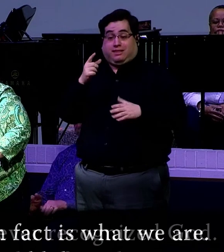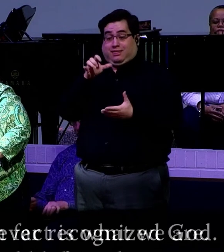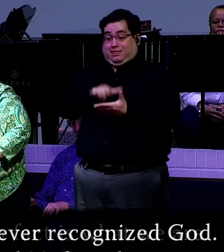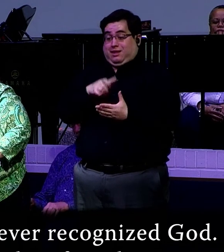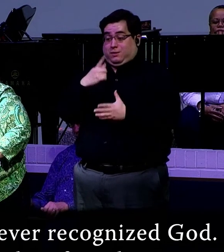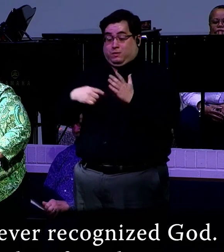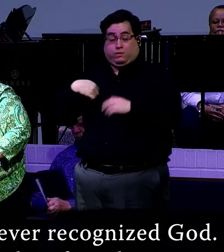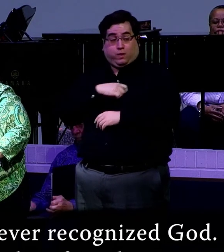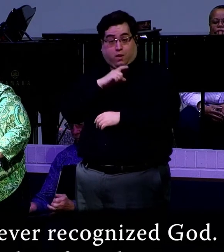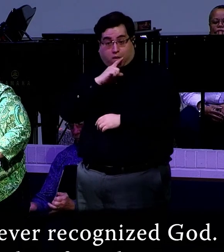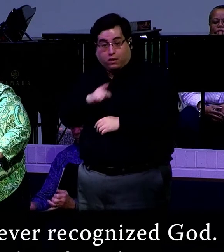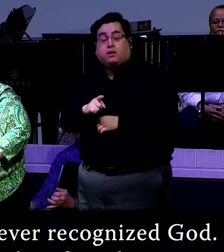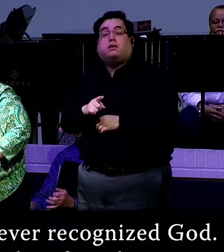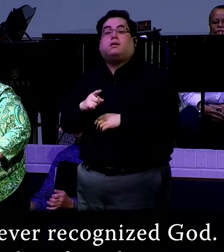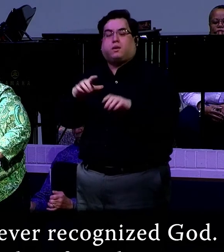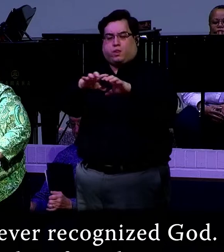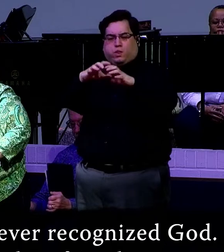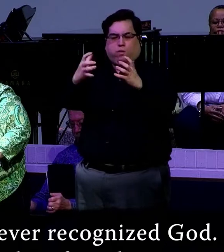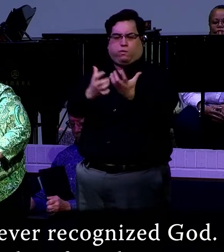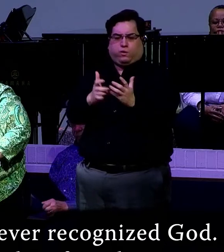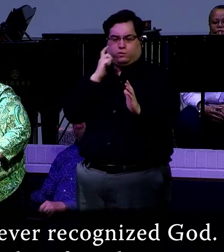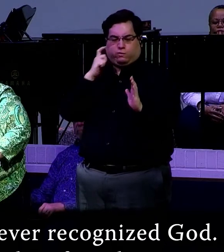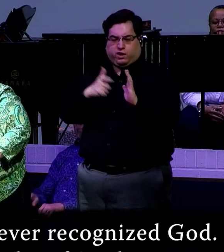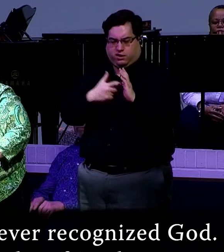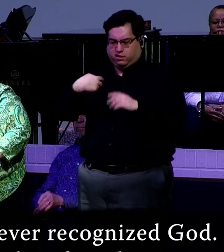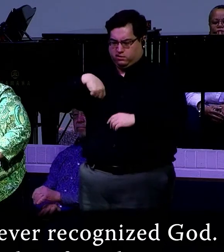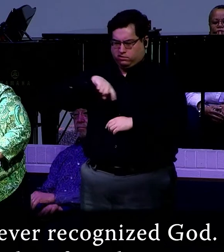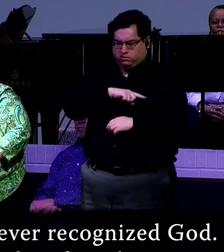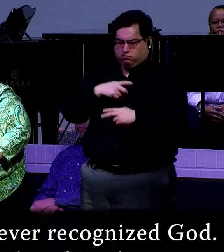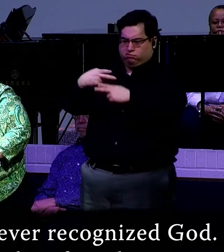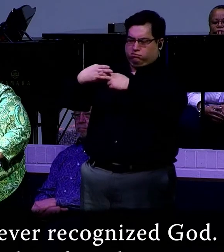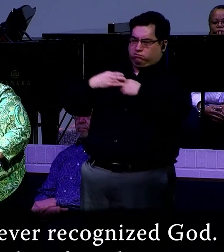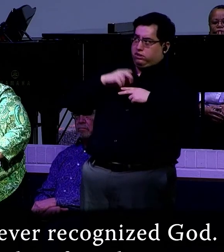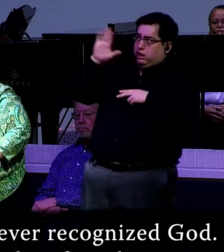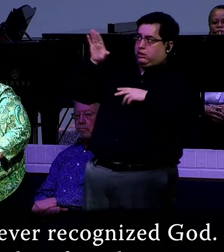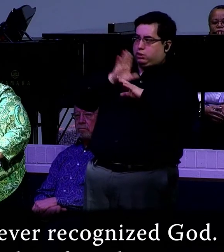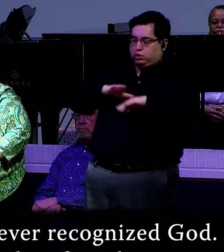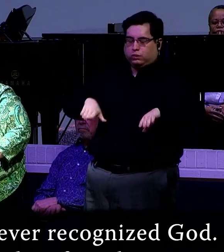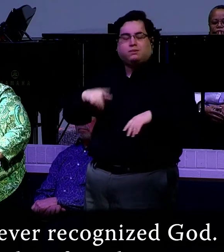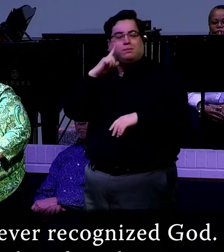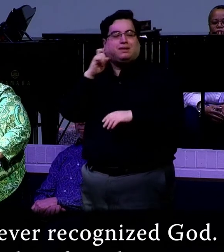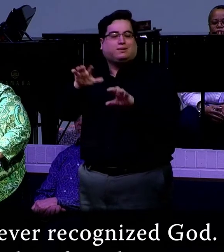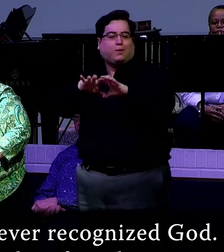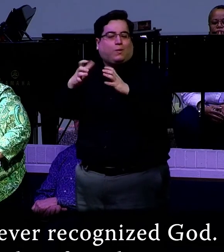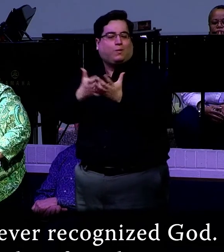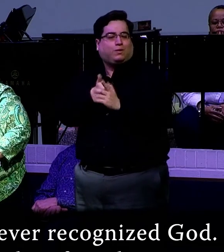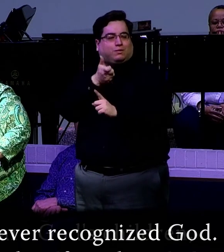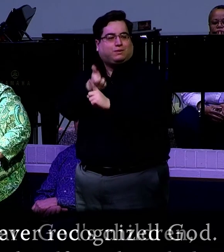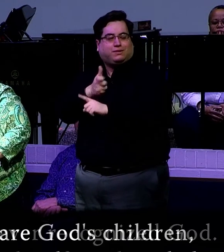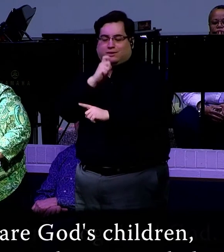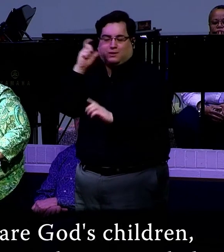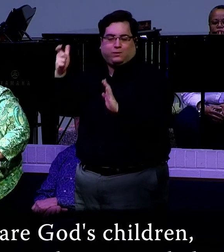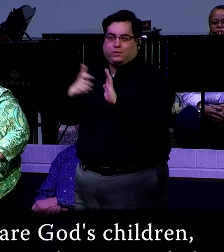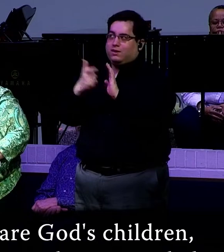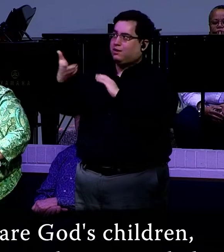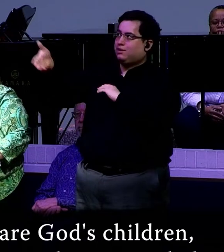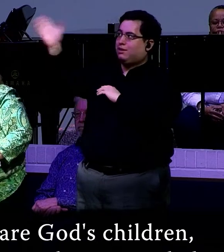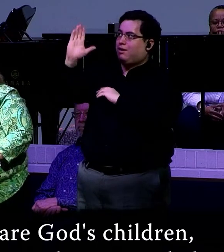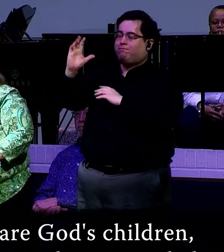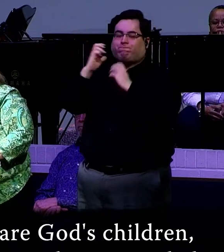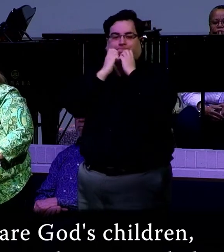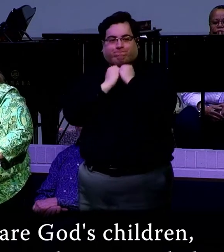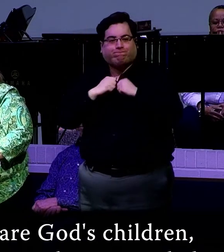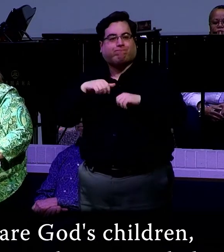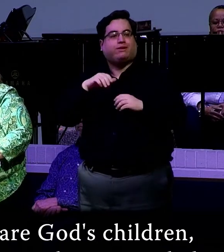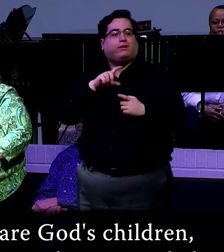are. The reason the world does not recognize us is that we never recognize God. My dear friends, now we